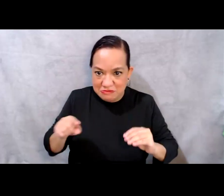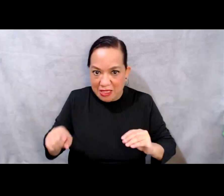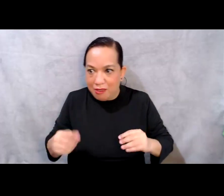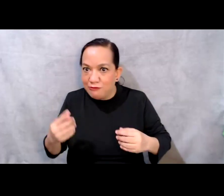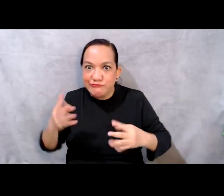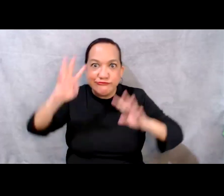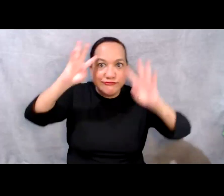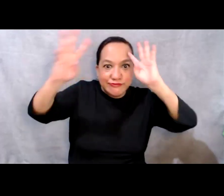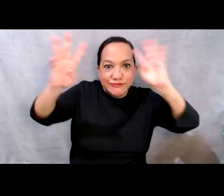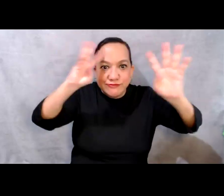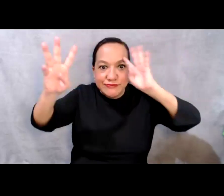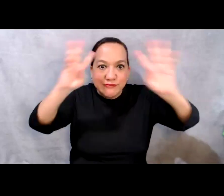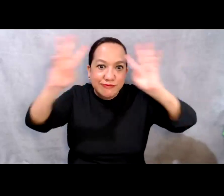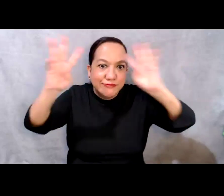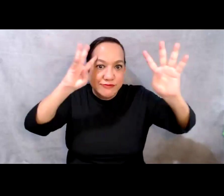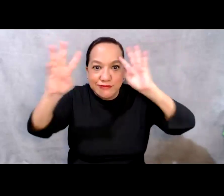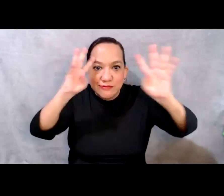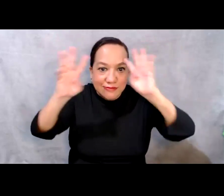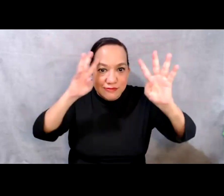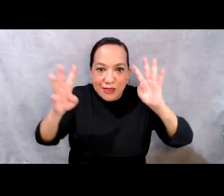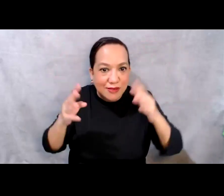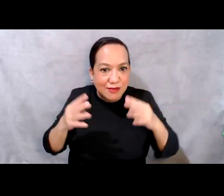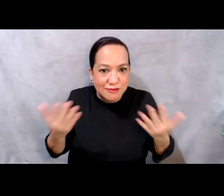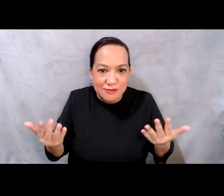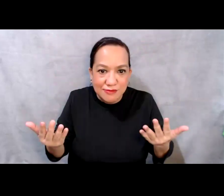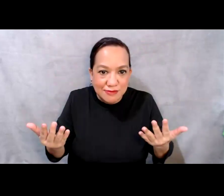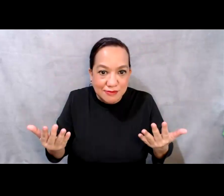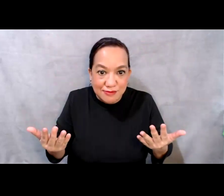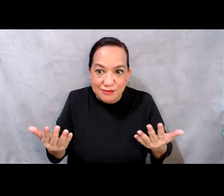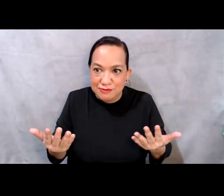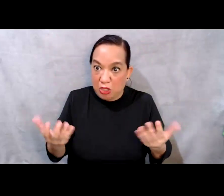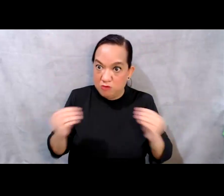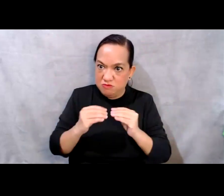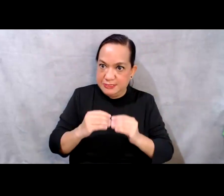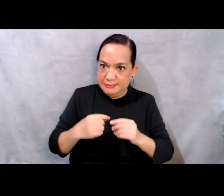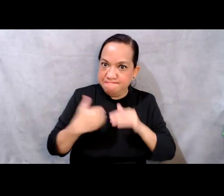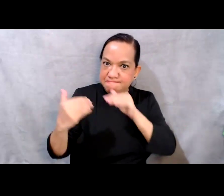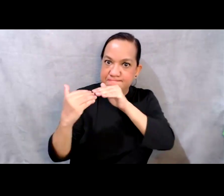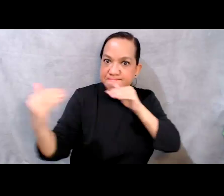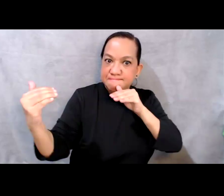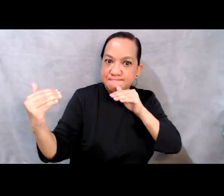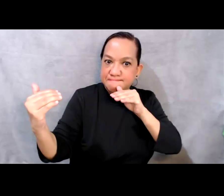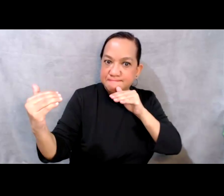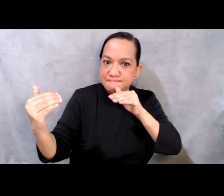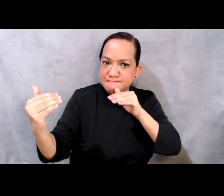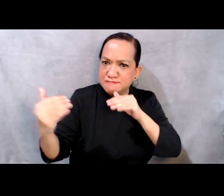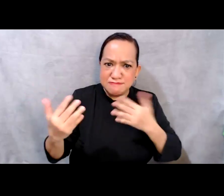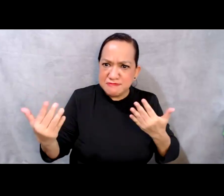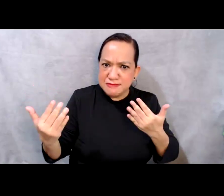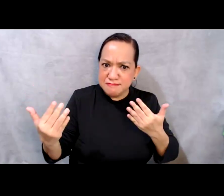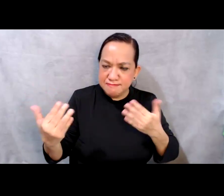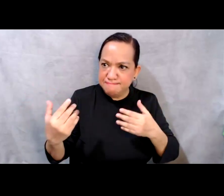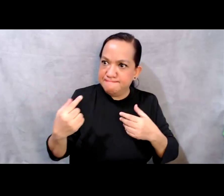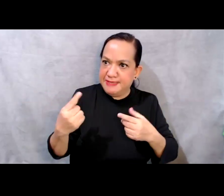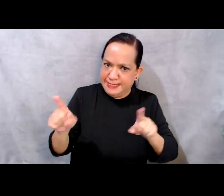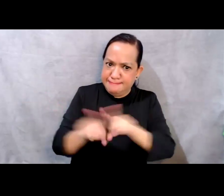out to AM fear retaliation and request confidentiality. And so, they're taking a risk to even raise complaints. So I guess that's the question